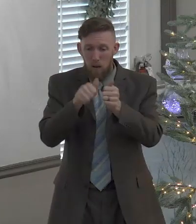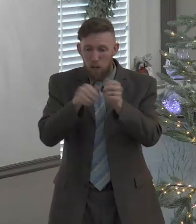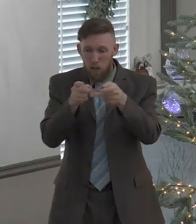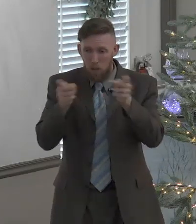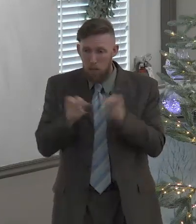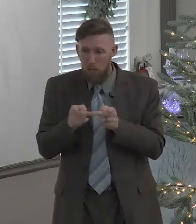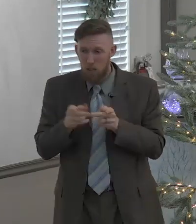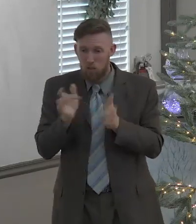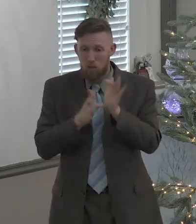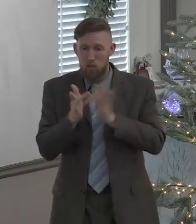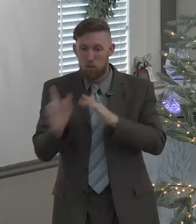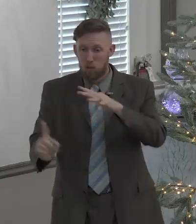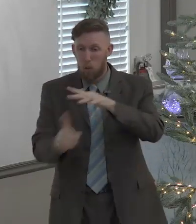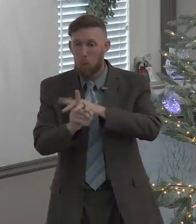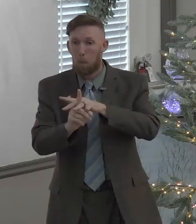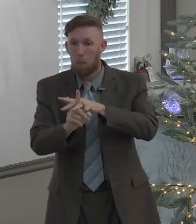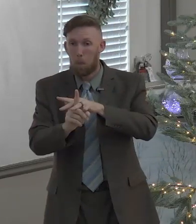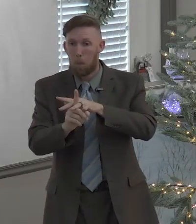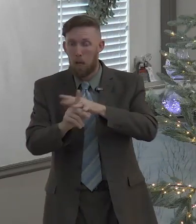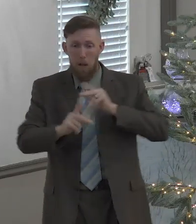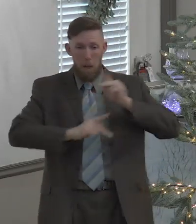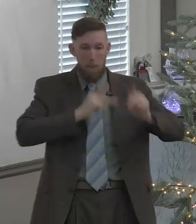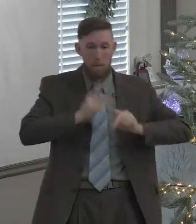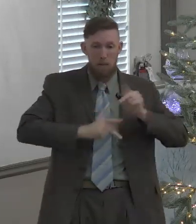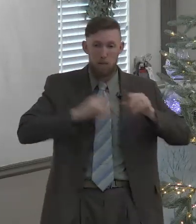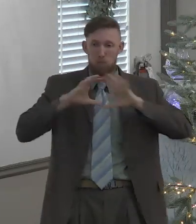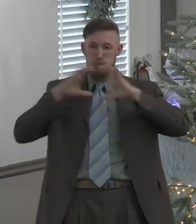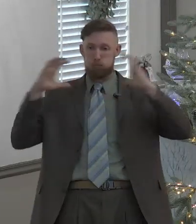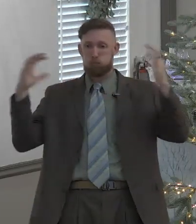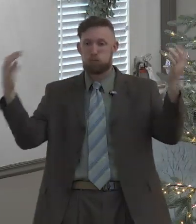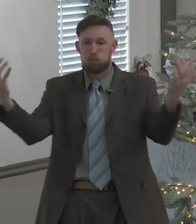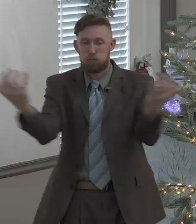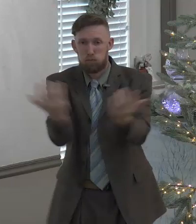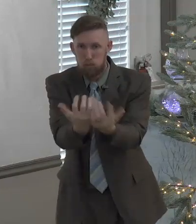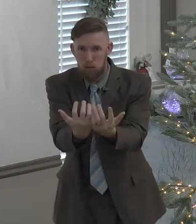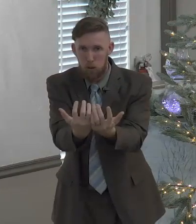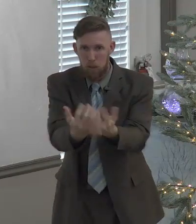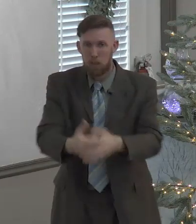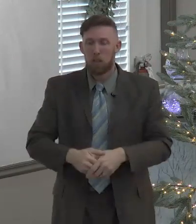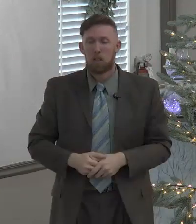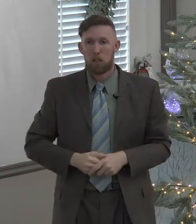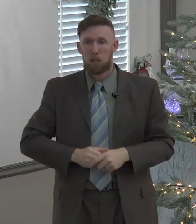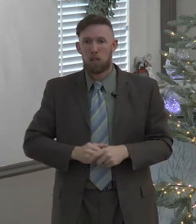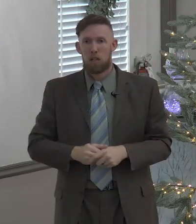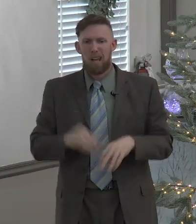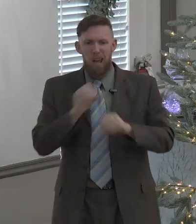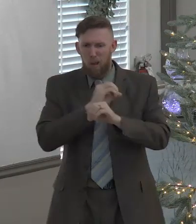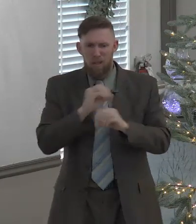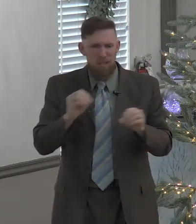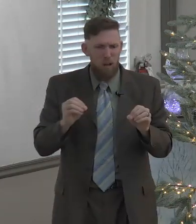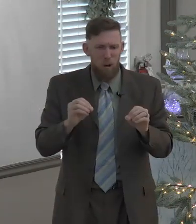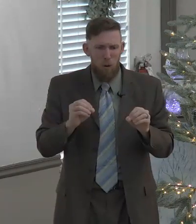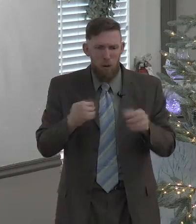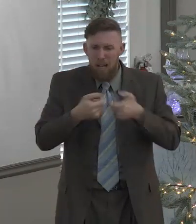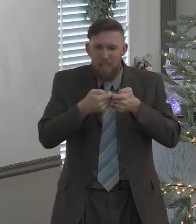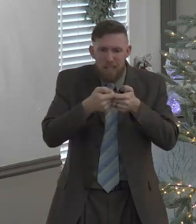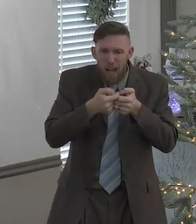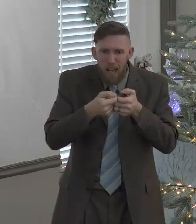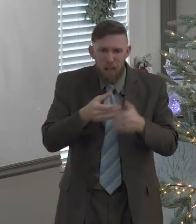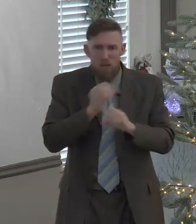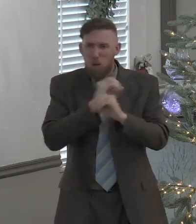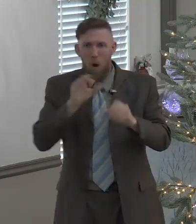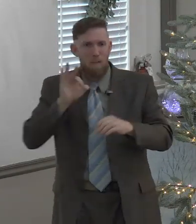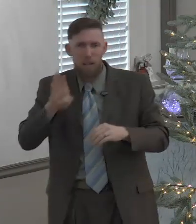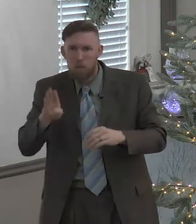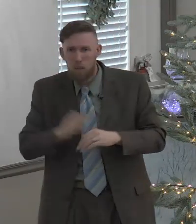That's why every place he went, there was a multitude of people waiting for him. Man, in a day that nobody could text anything, it wasn't